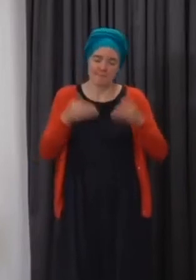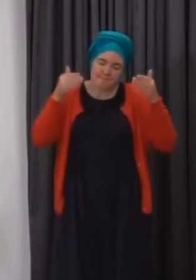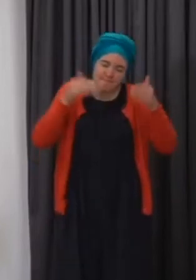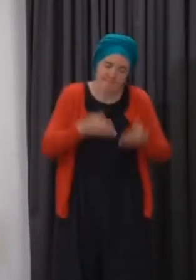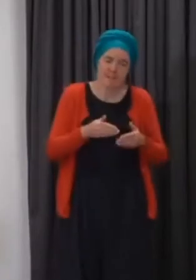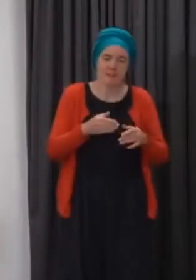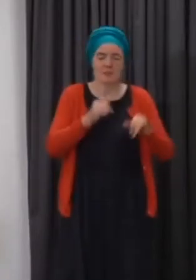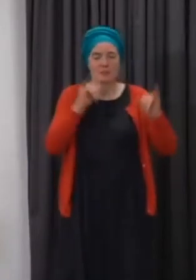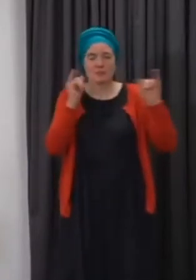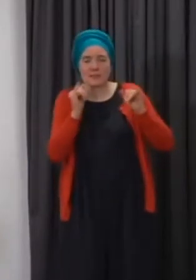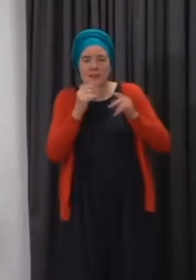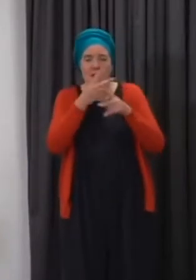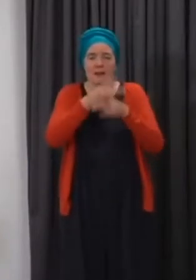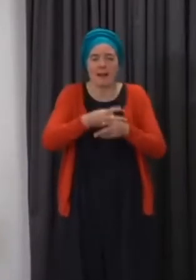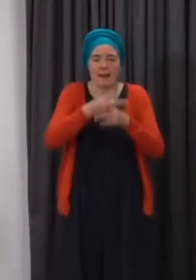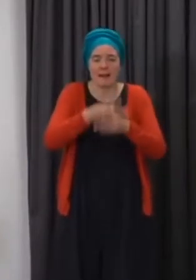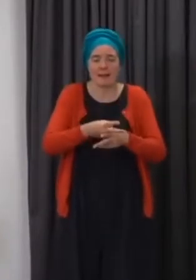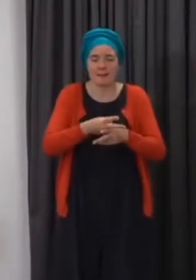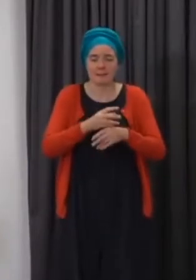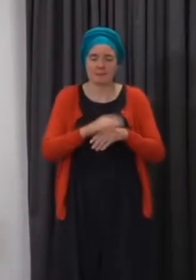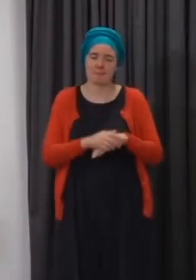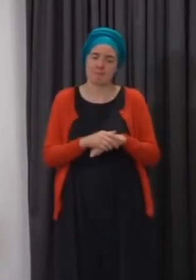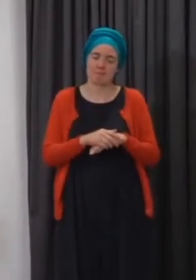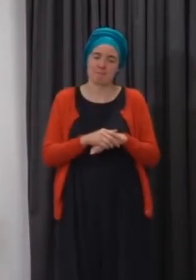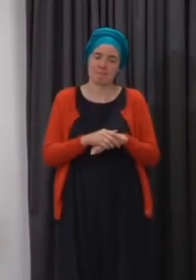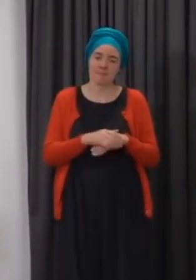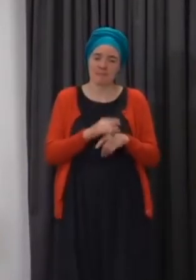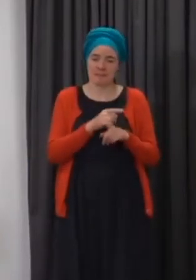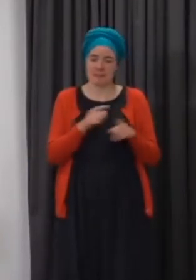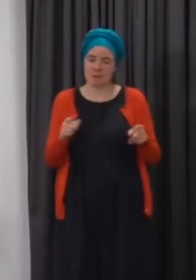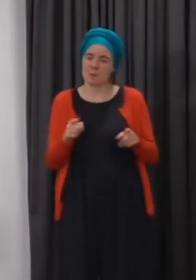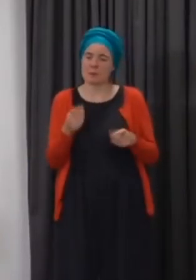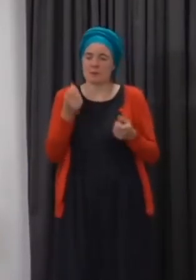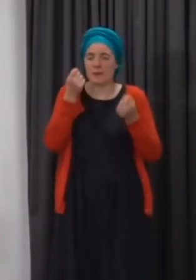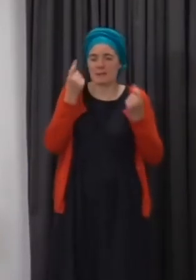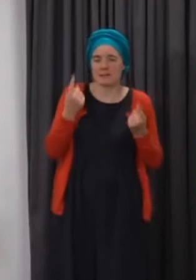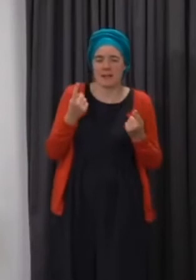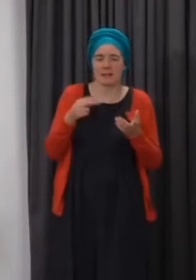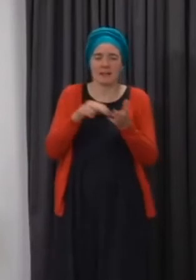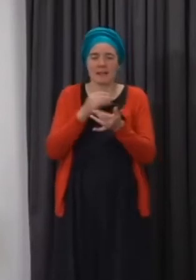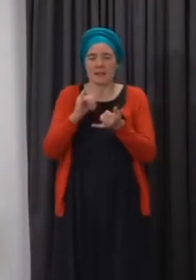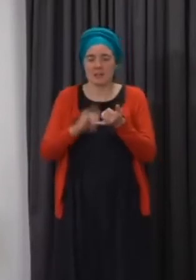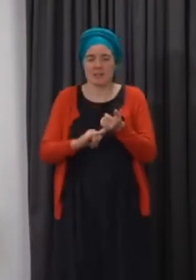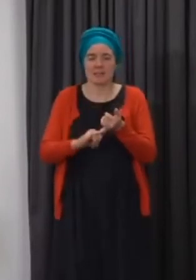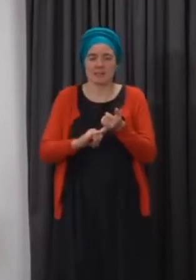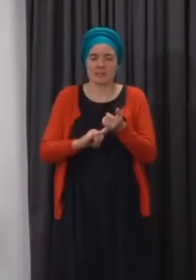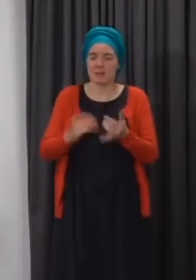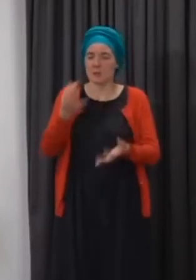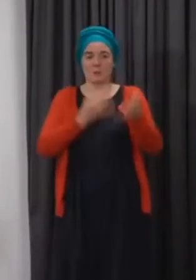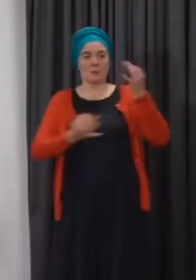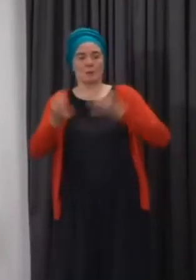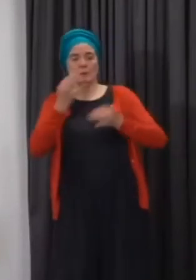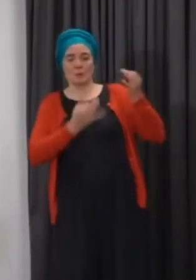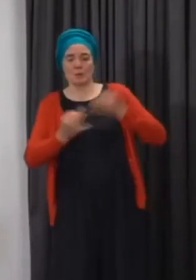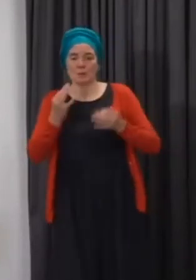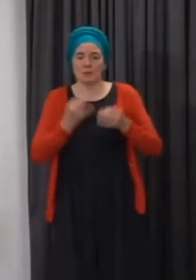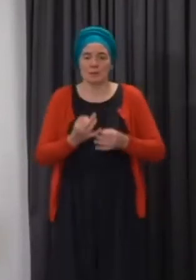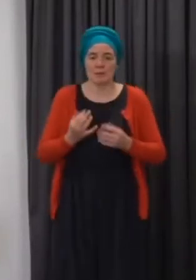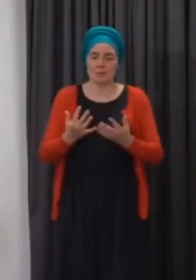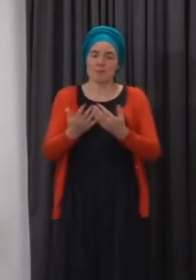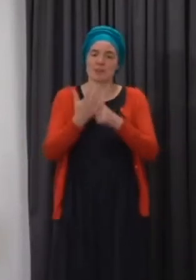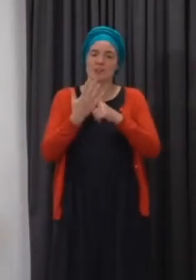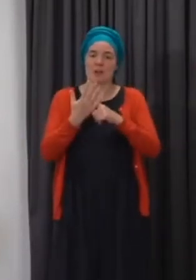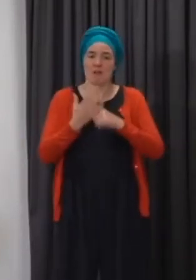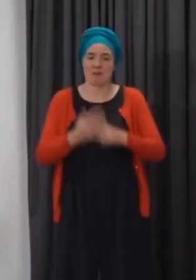to understand the demands and pressures on the NHS. I want to start with some of the numbers from our critical care